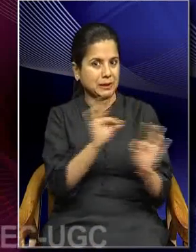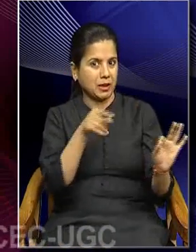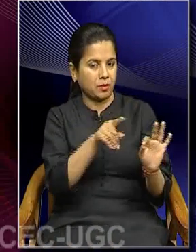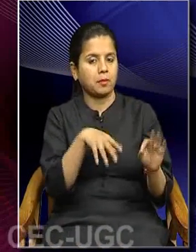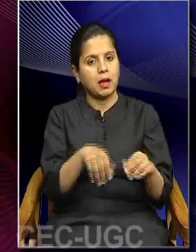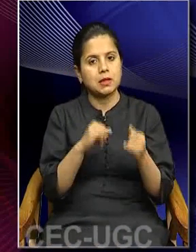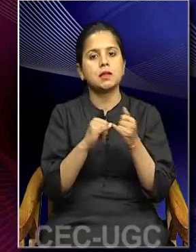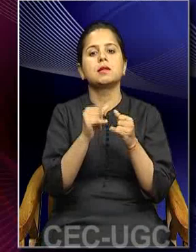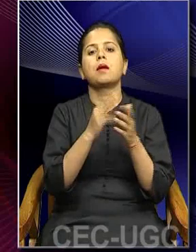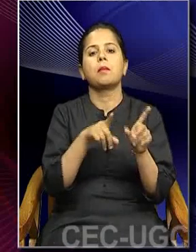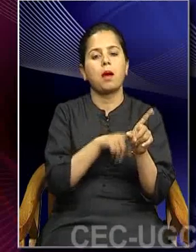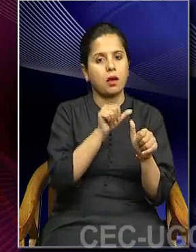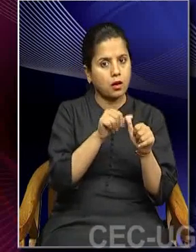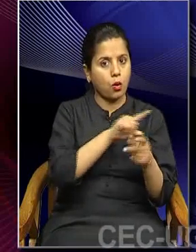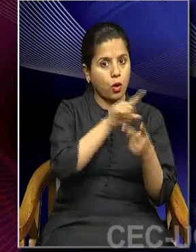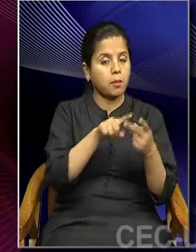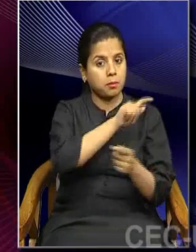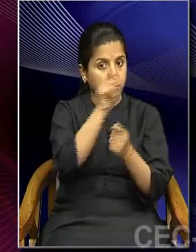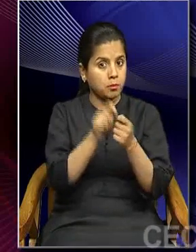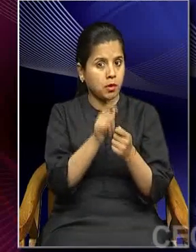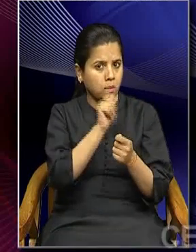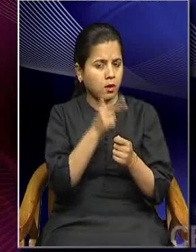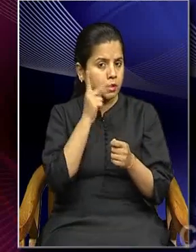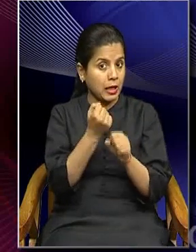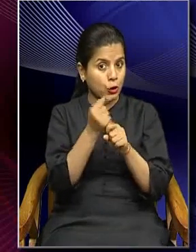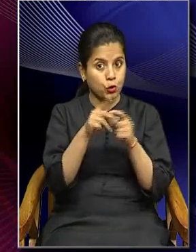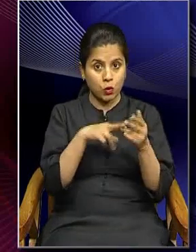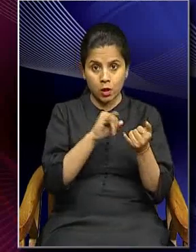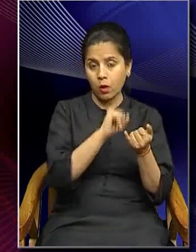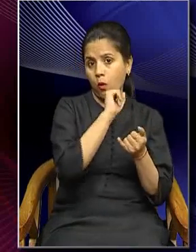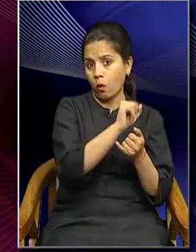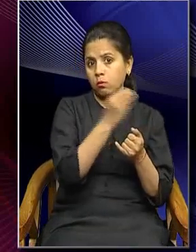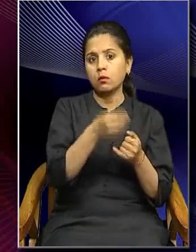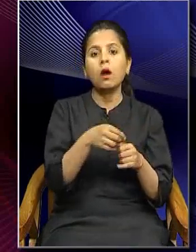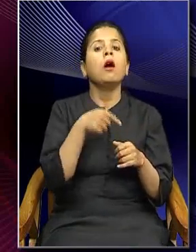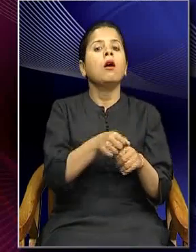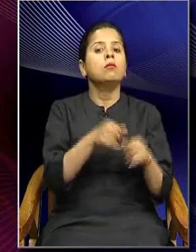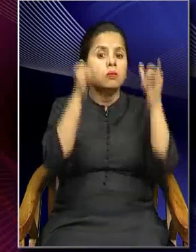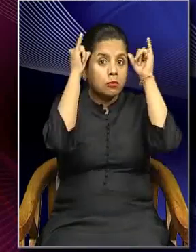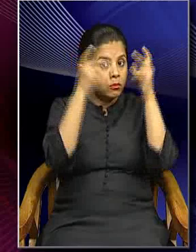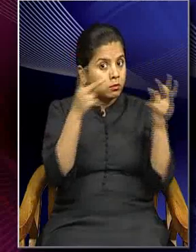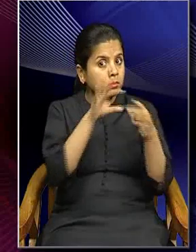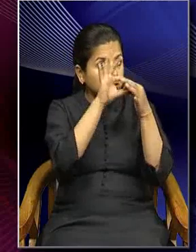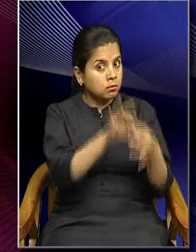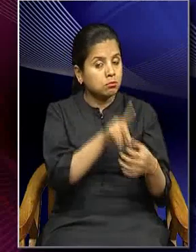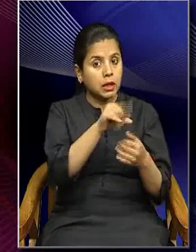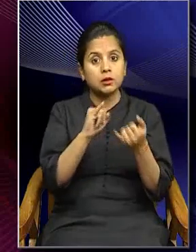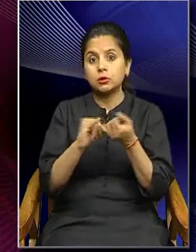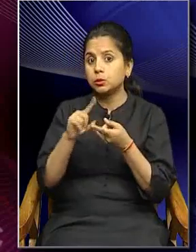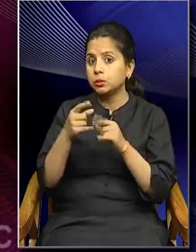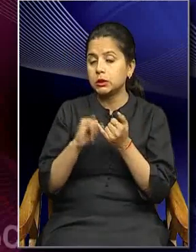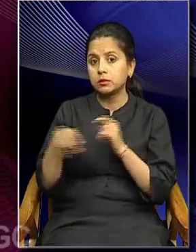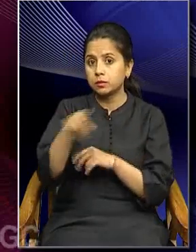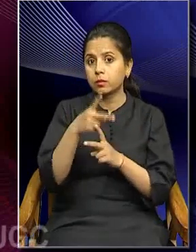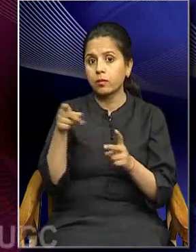Vaiśesha. It is a genus with respect to particular cows but it is a species with respect to